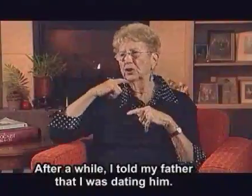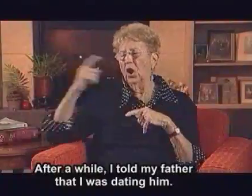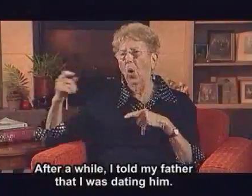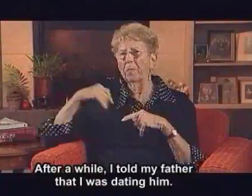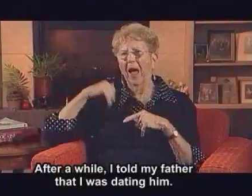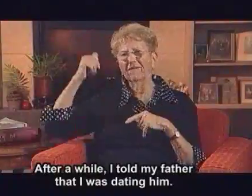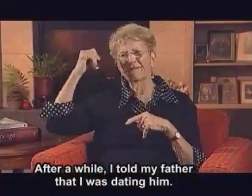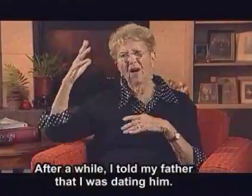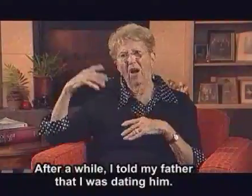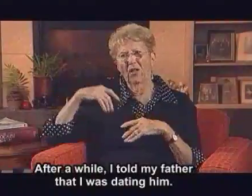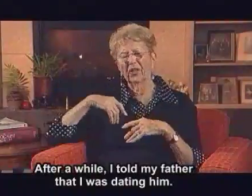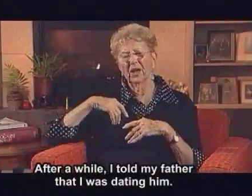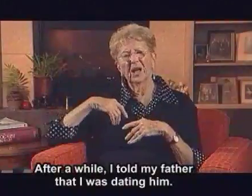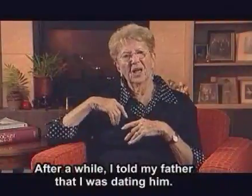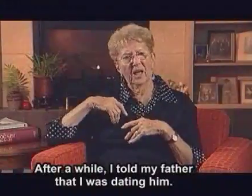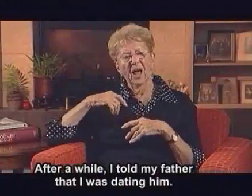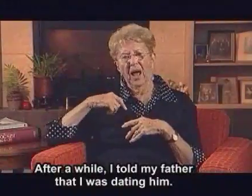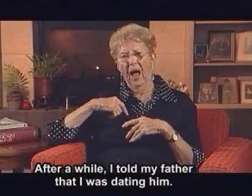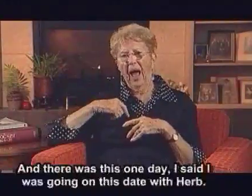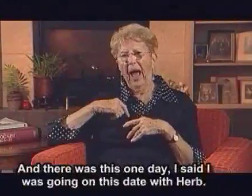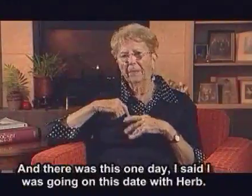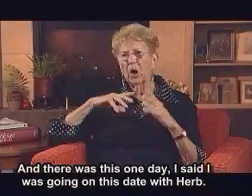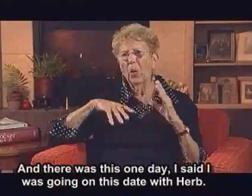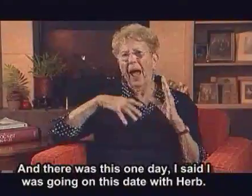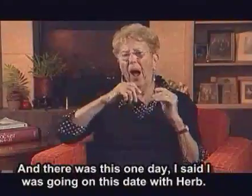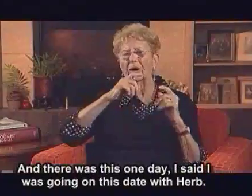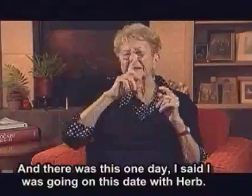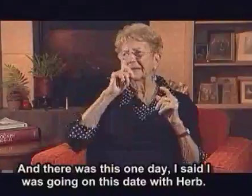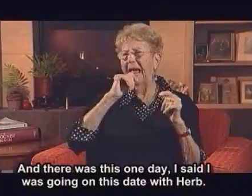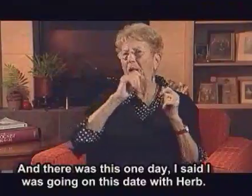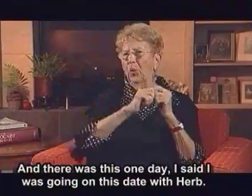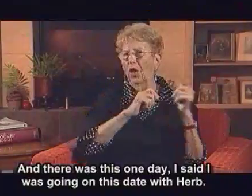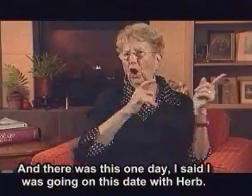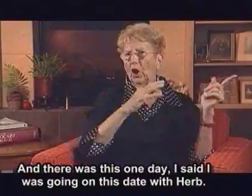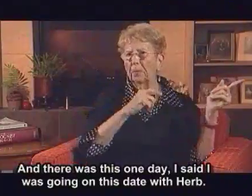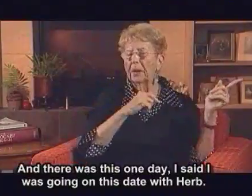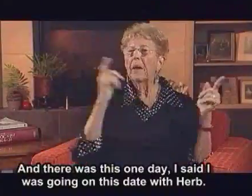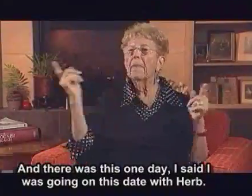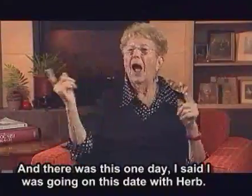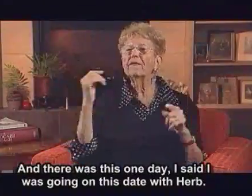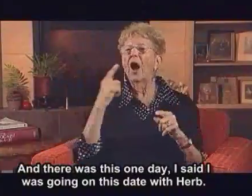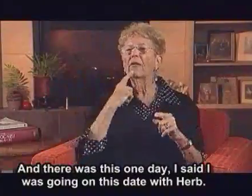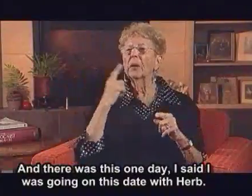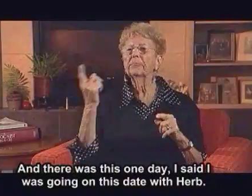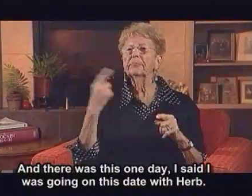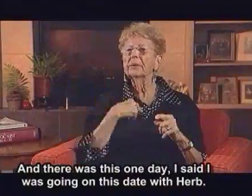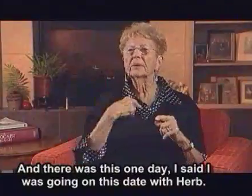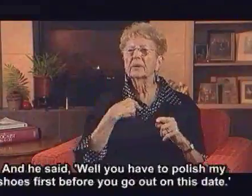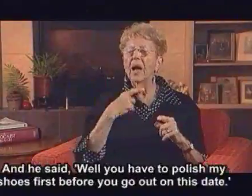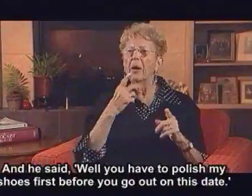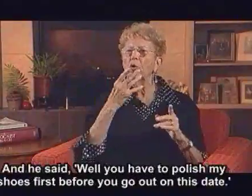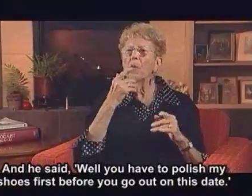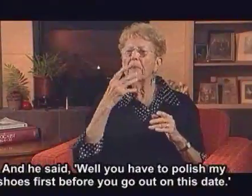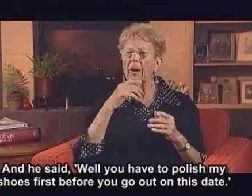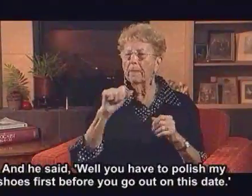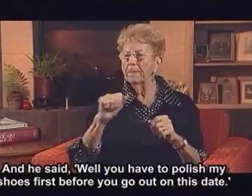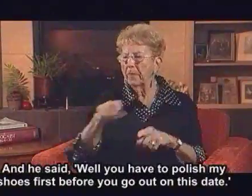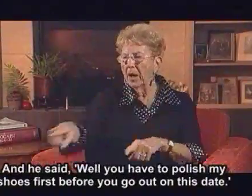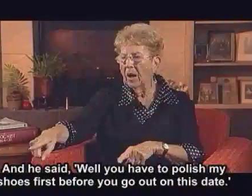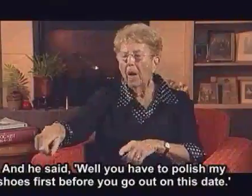I told my father that I was dating him. And there was this one day I said, I'm going on this date with Herb. He